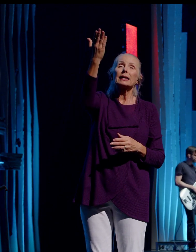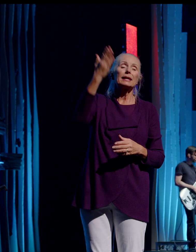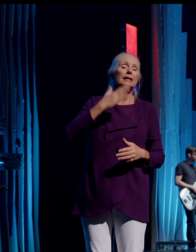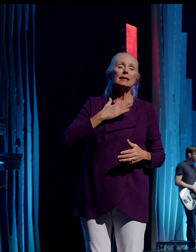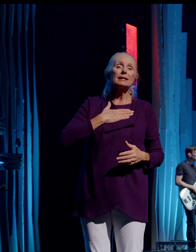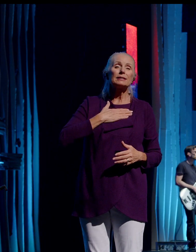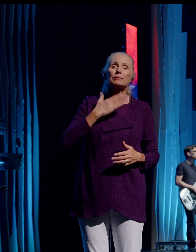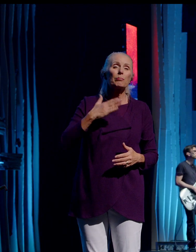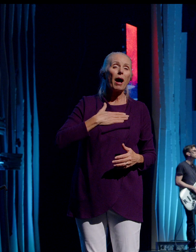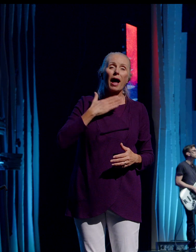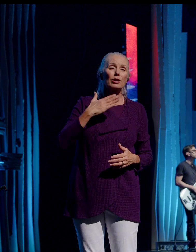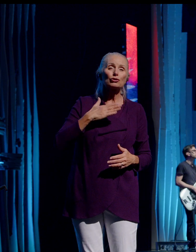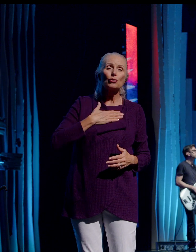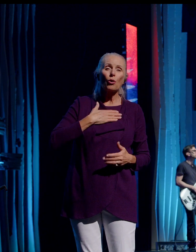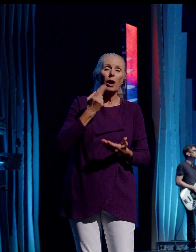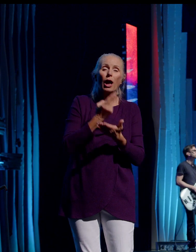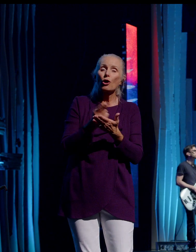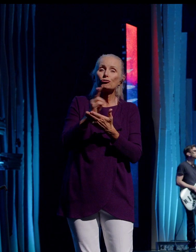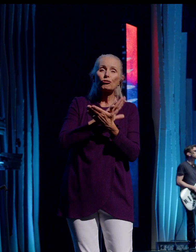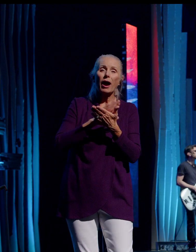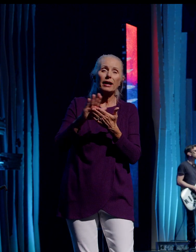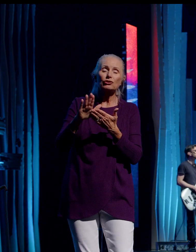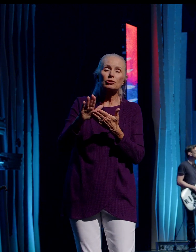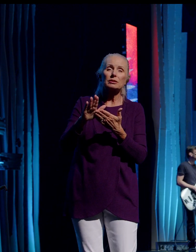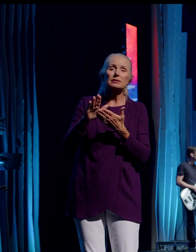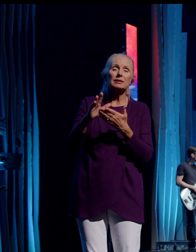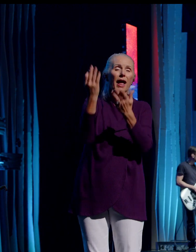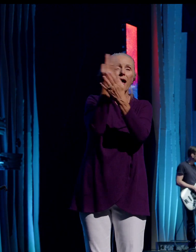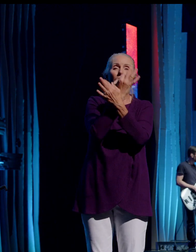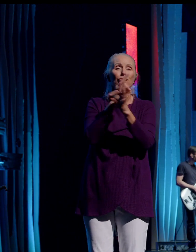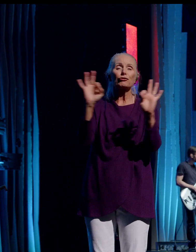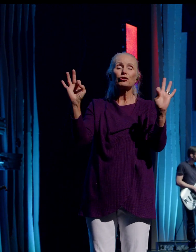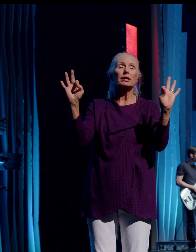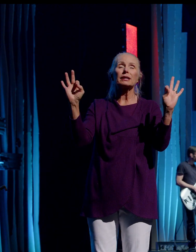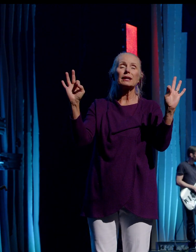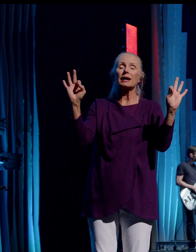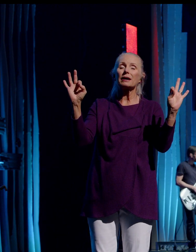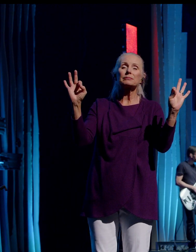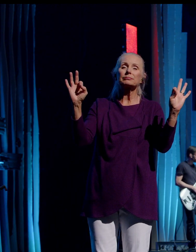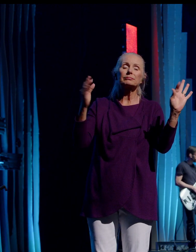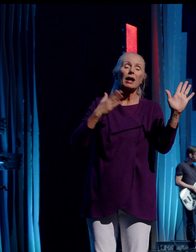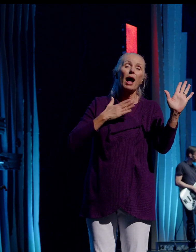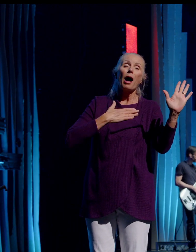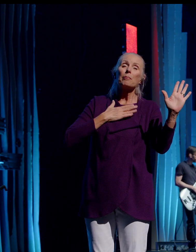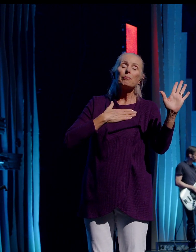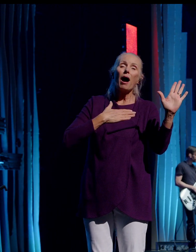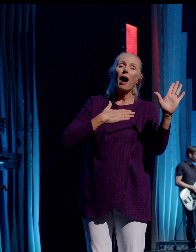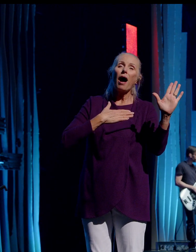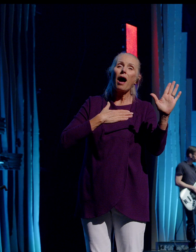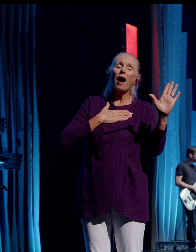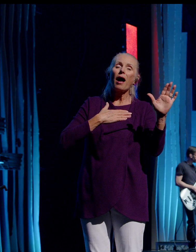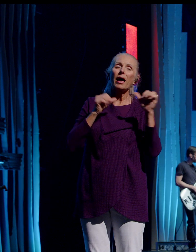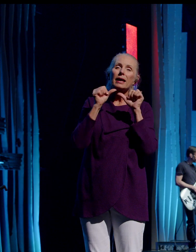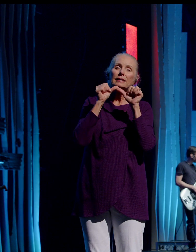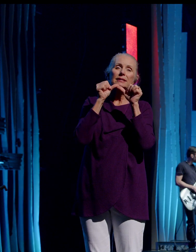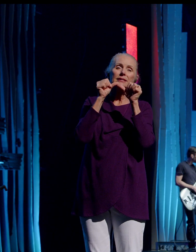joy, my righteousness and freedom, my steadfast